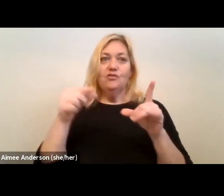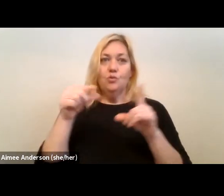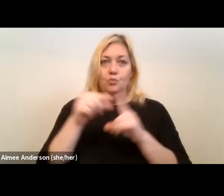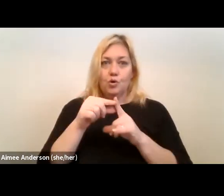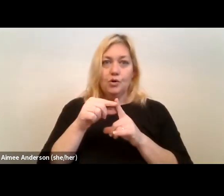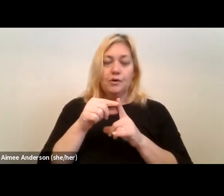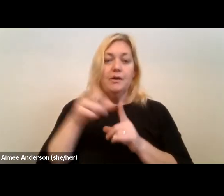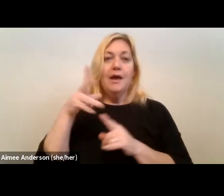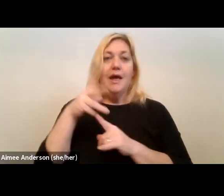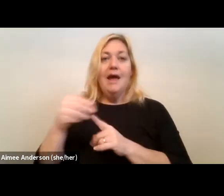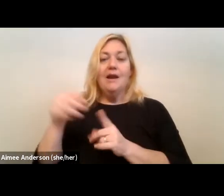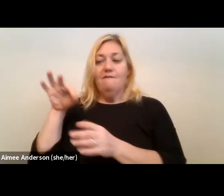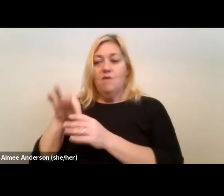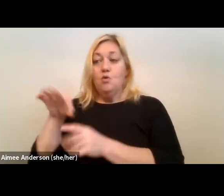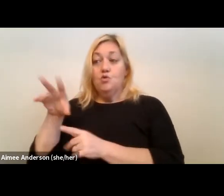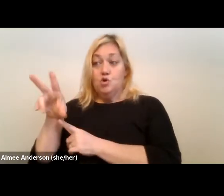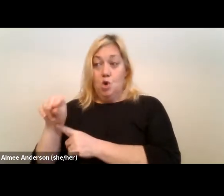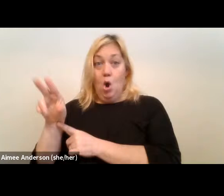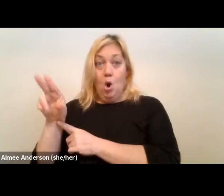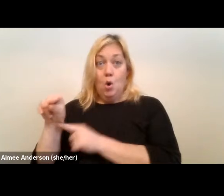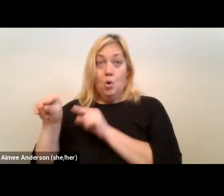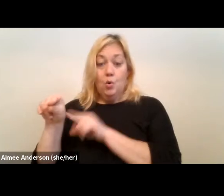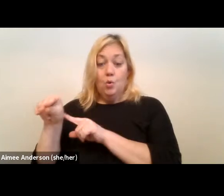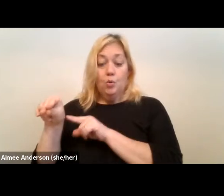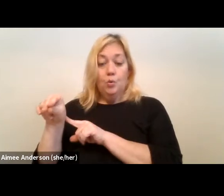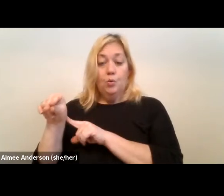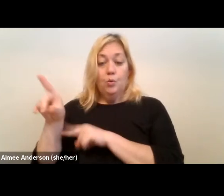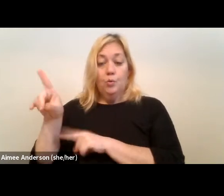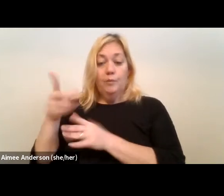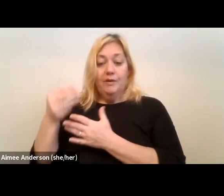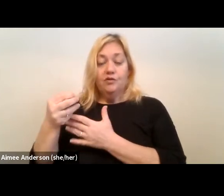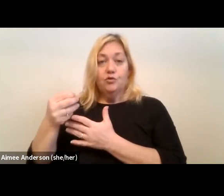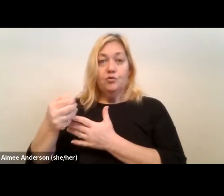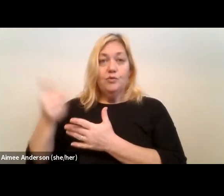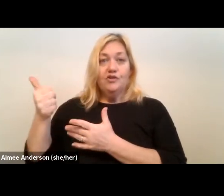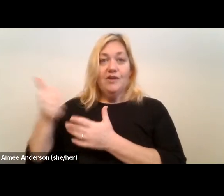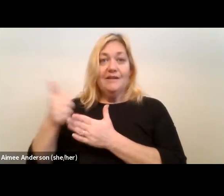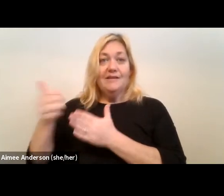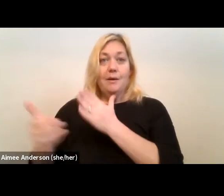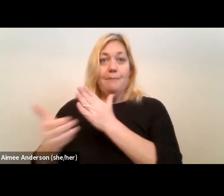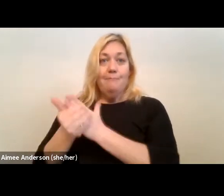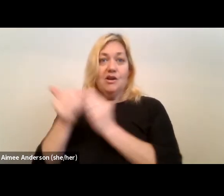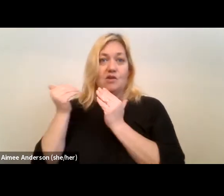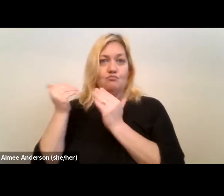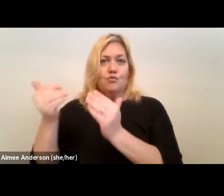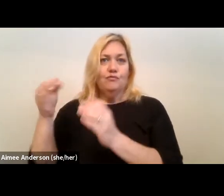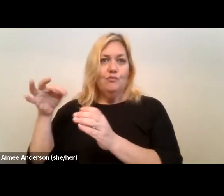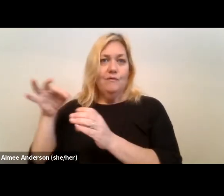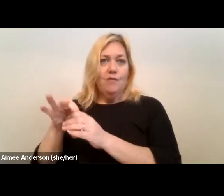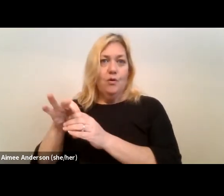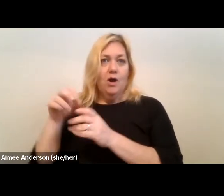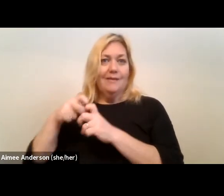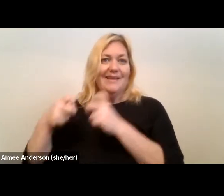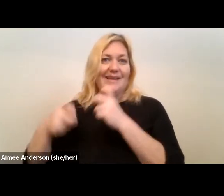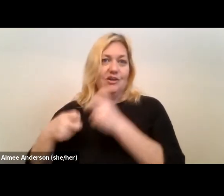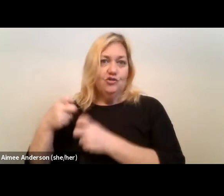vote no is to reject the amendment and to move immediately to a vote on the main motion.